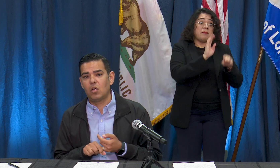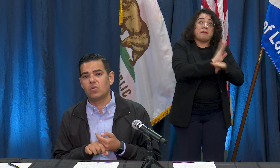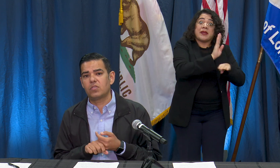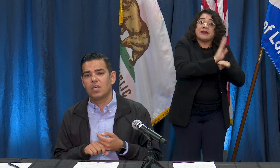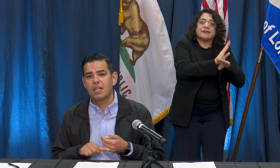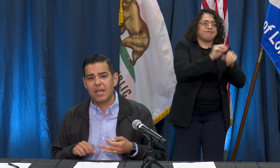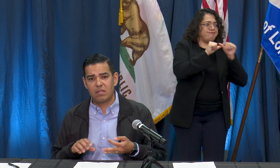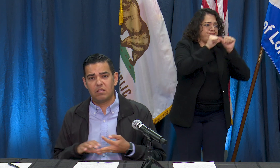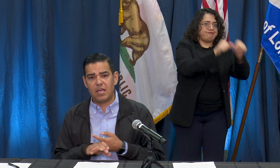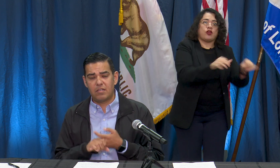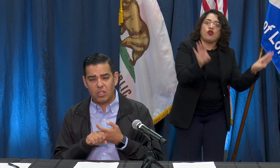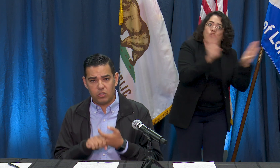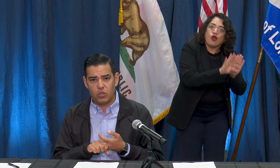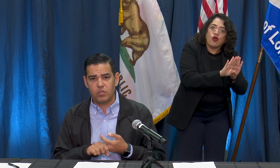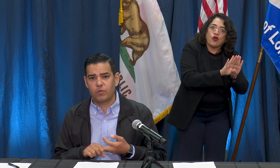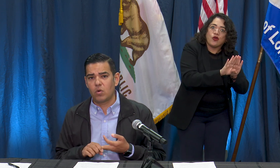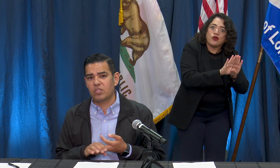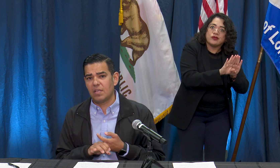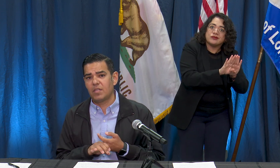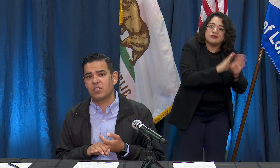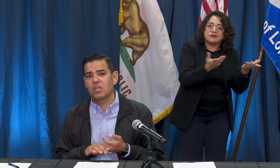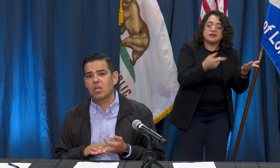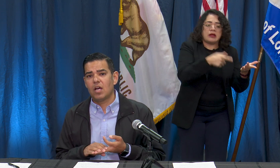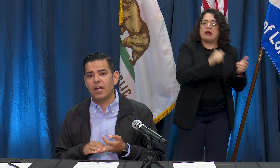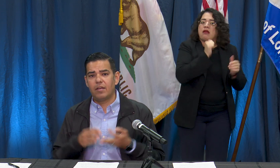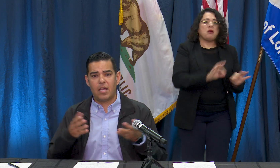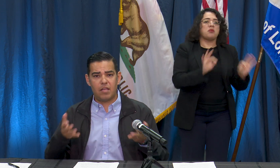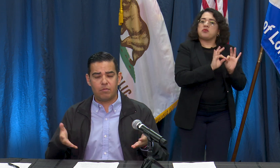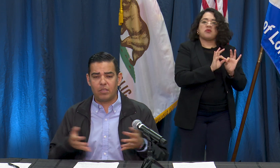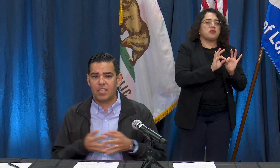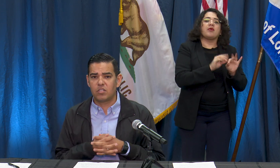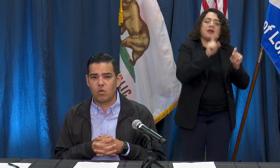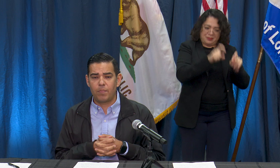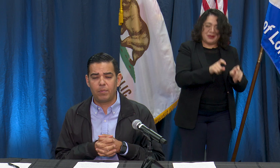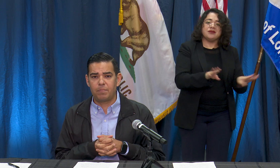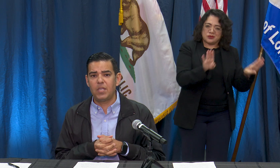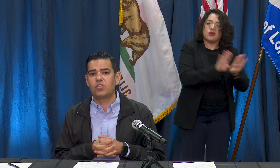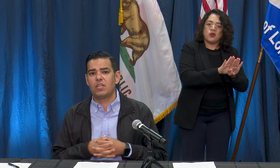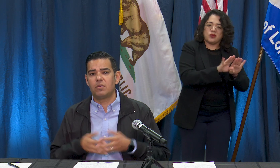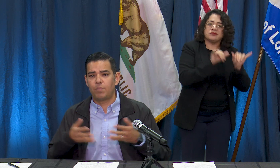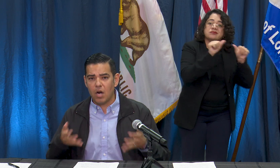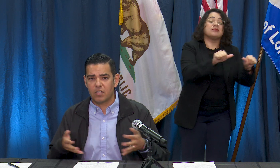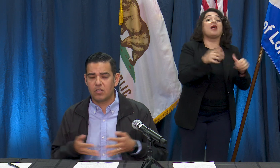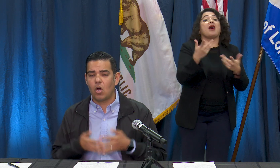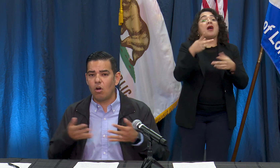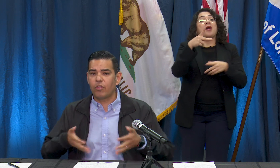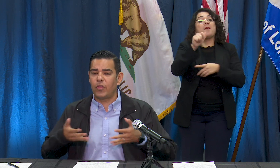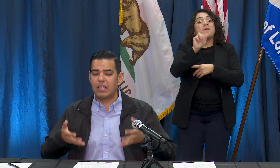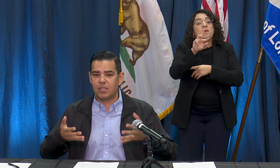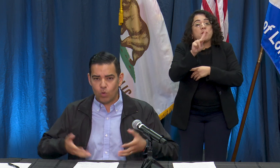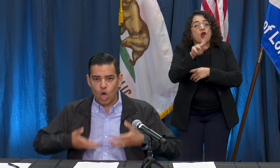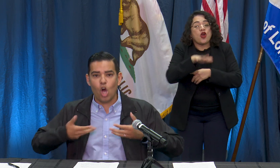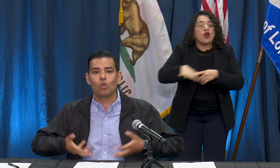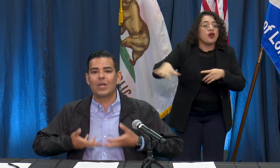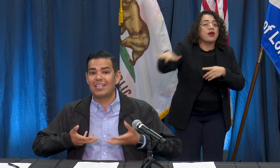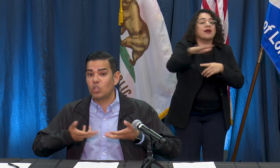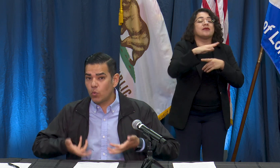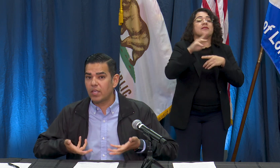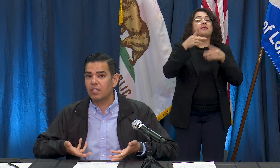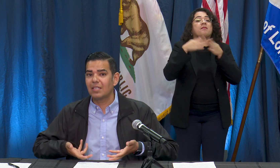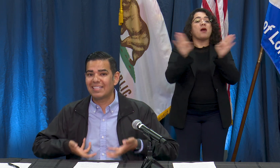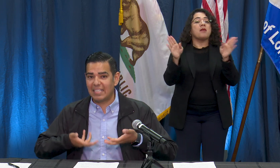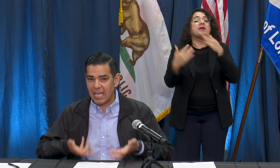remain closed. That includes, of course, limits as it relates to our public beaches and parks, and all the things that we're